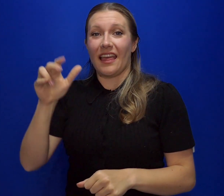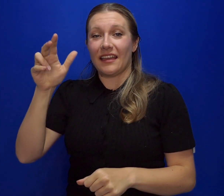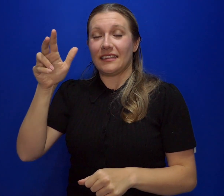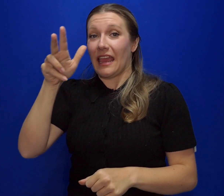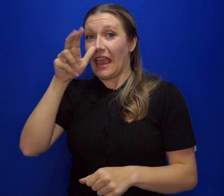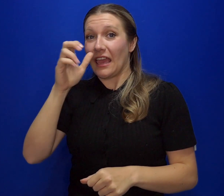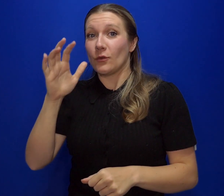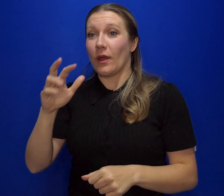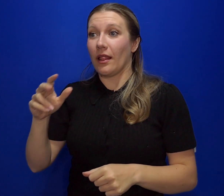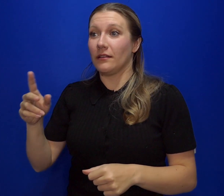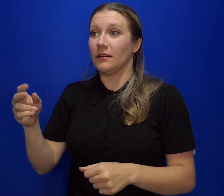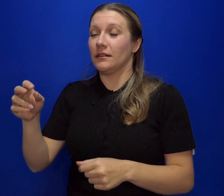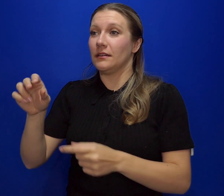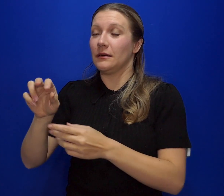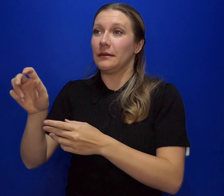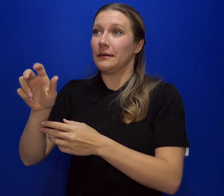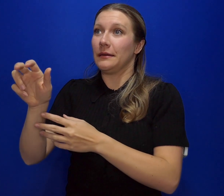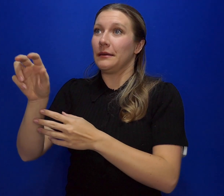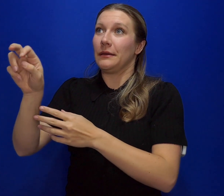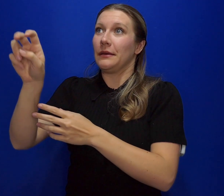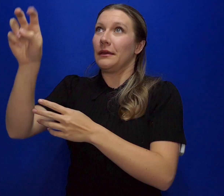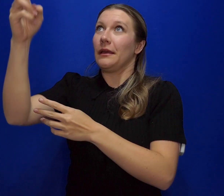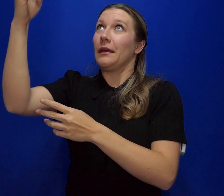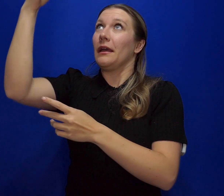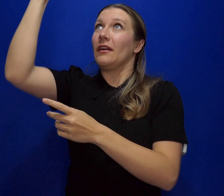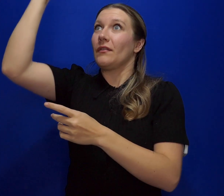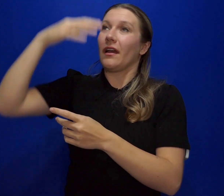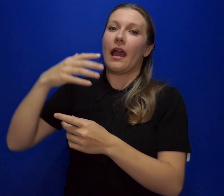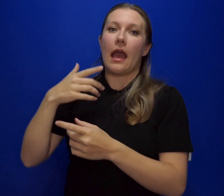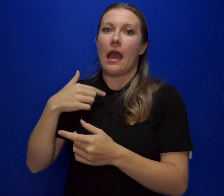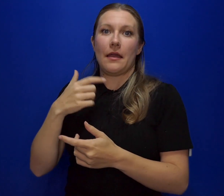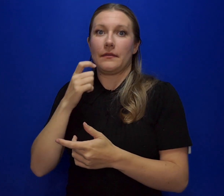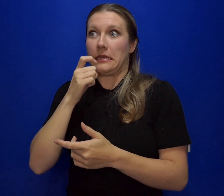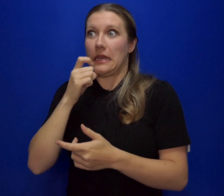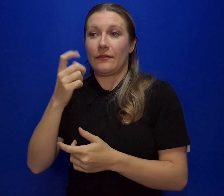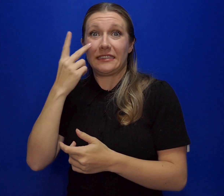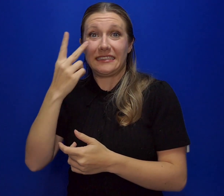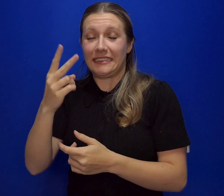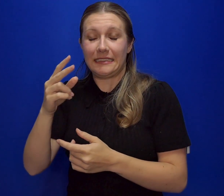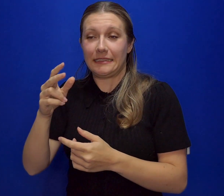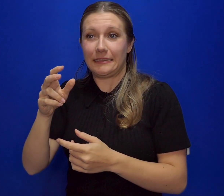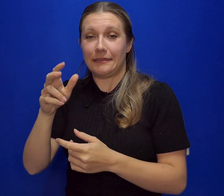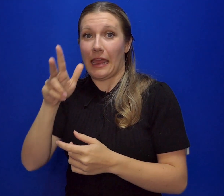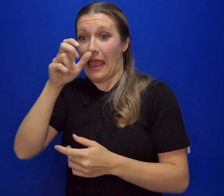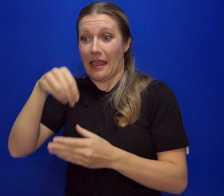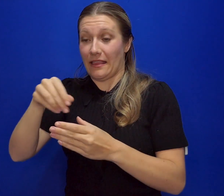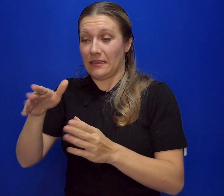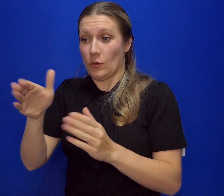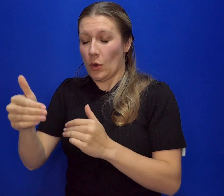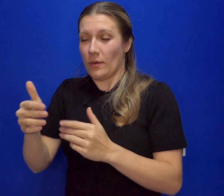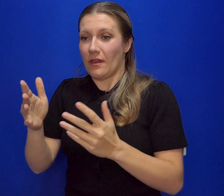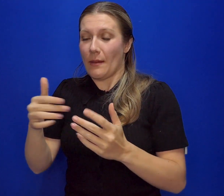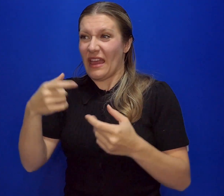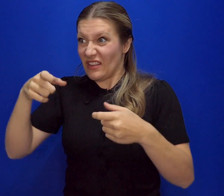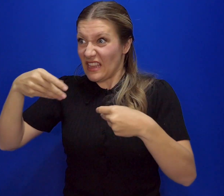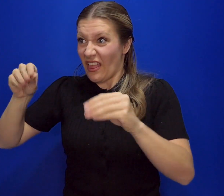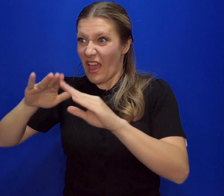and follow me. Sorry. It's like a big black ant. I've never had an ant in this room. I'm going to have to sell this house. Okay. In our house, it is